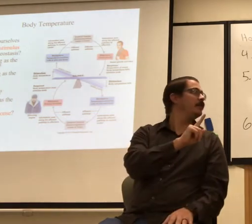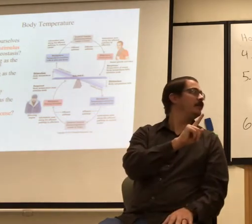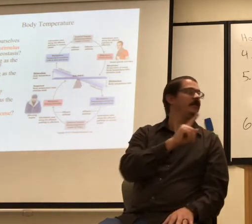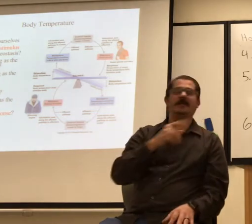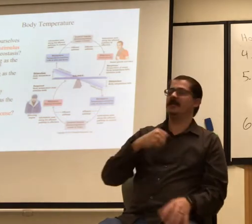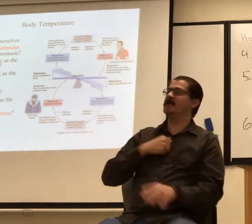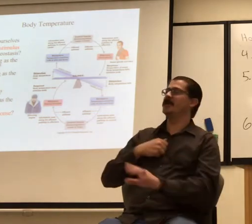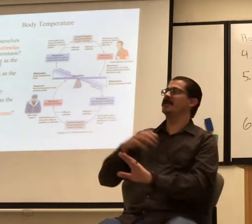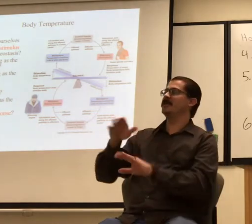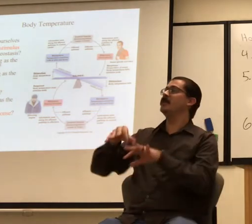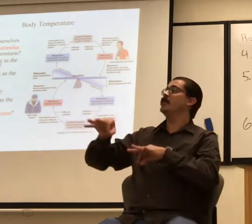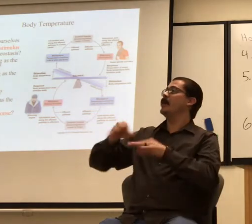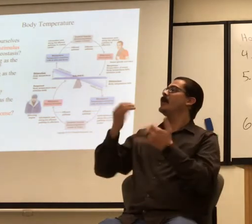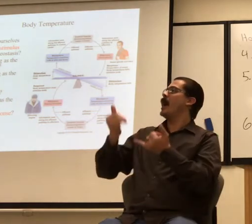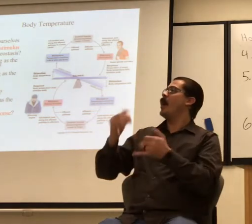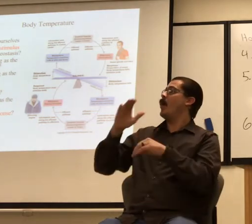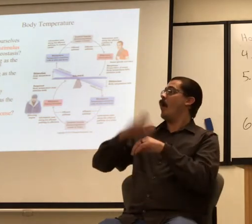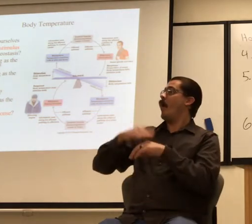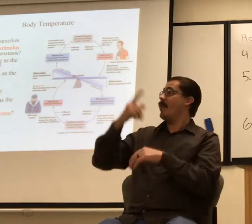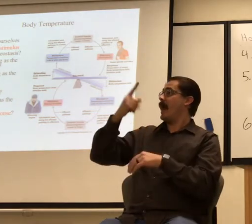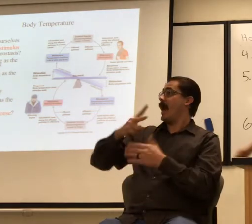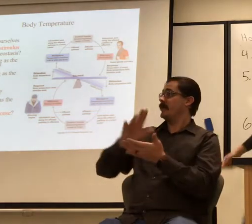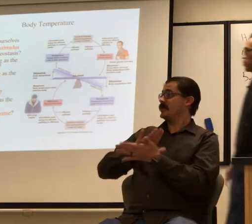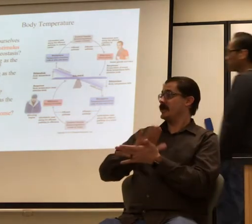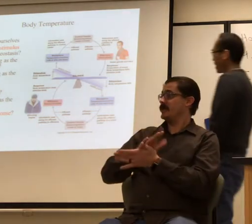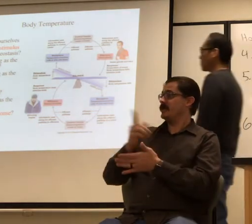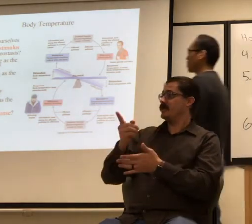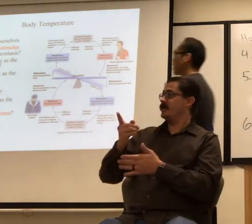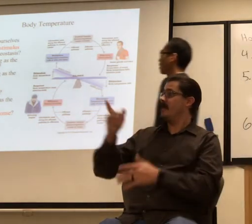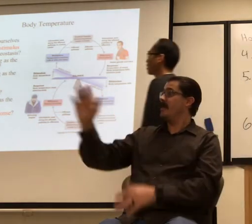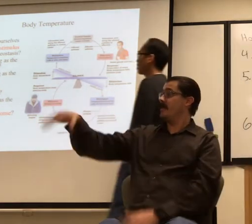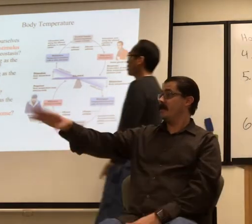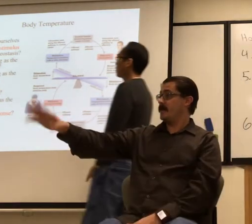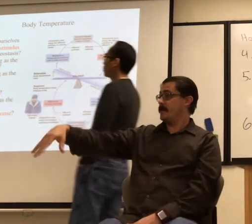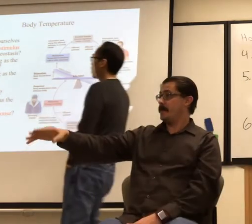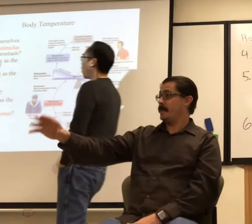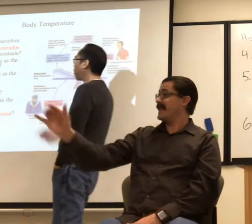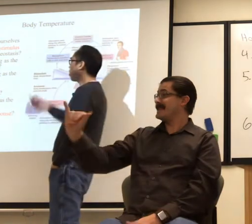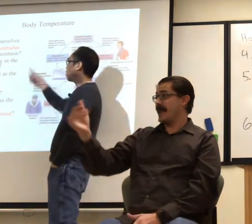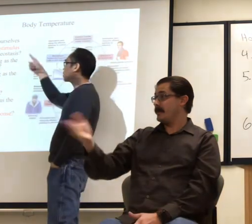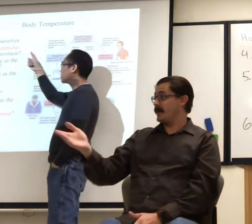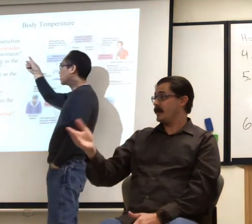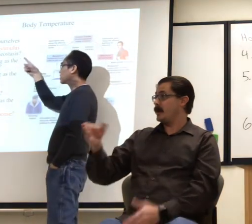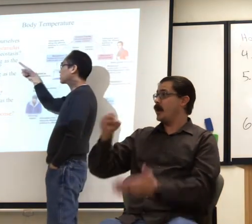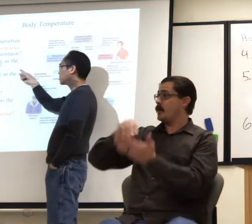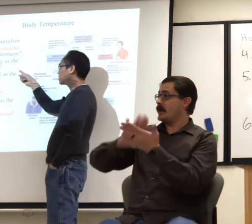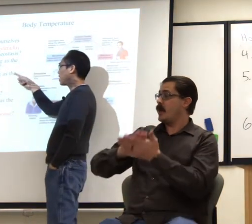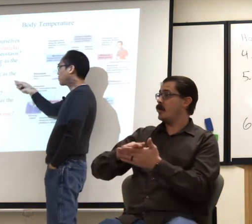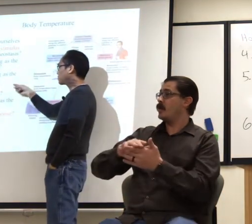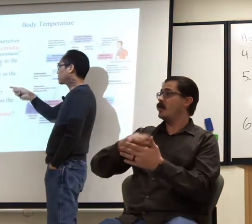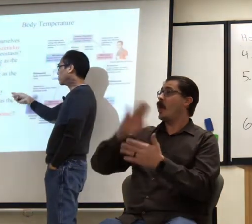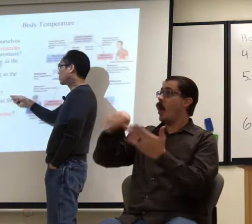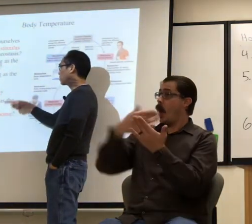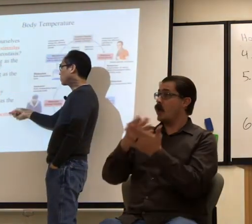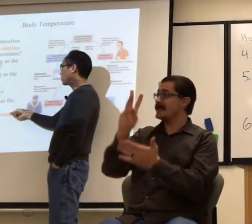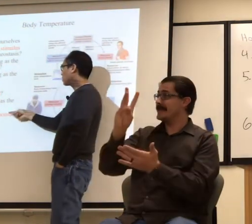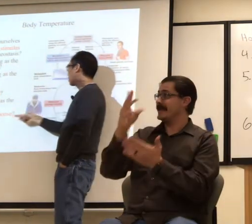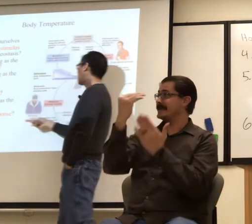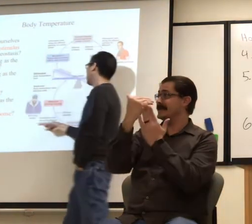Oh, I'm sorry. So what I want you to do on your half sheet, do the same thing. Put all six steps